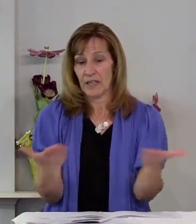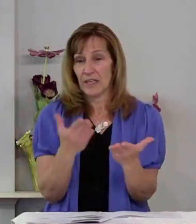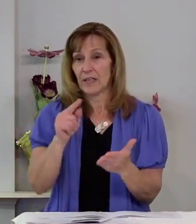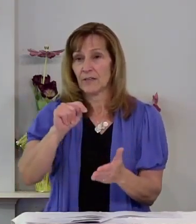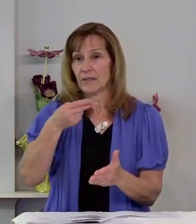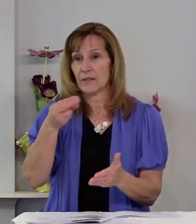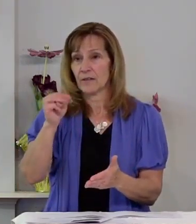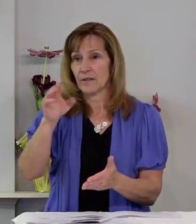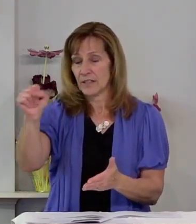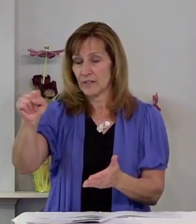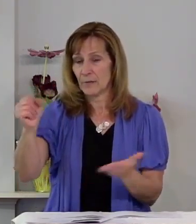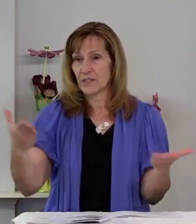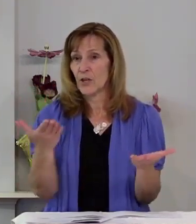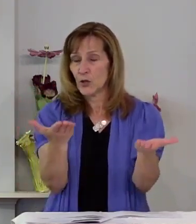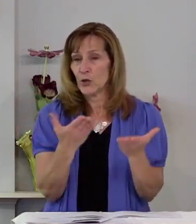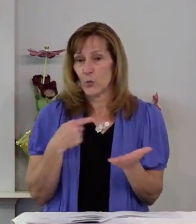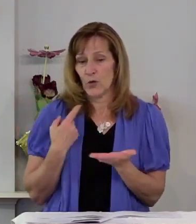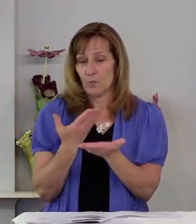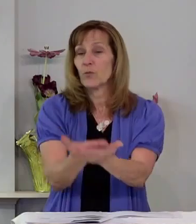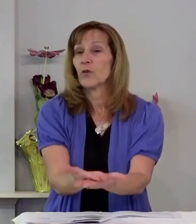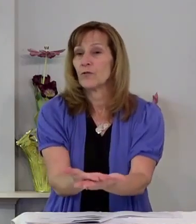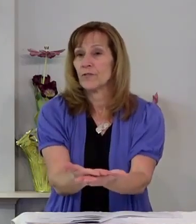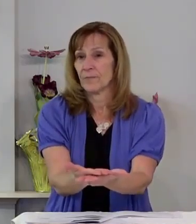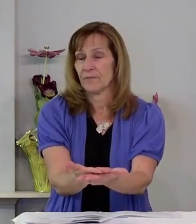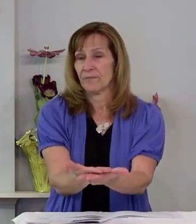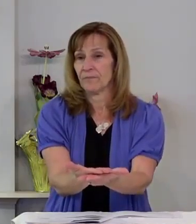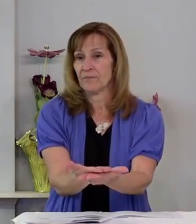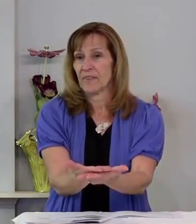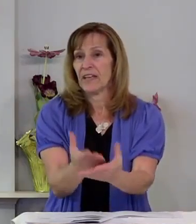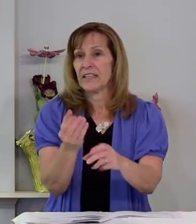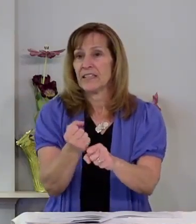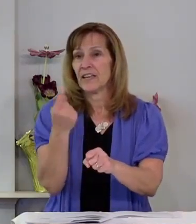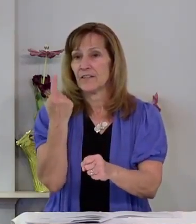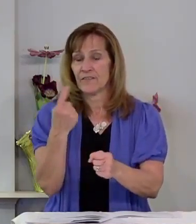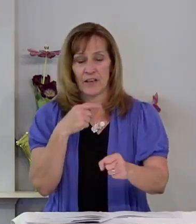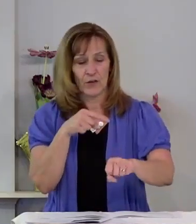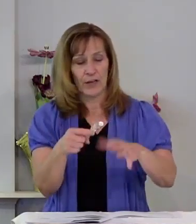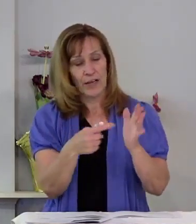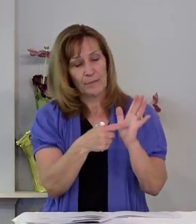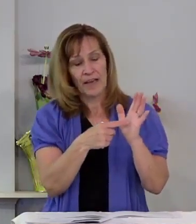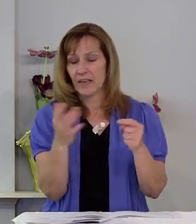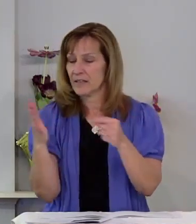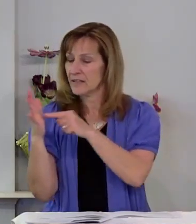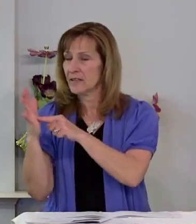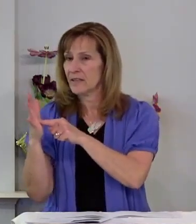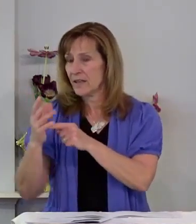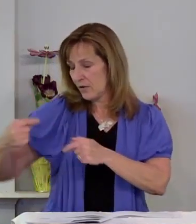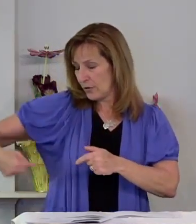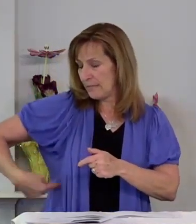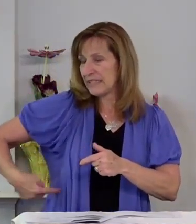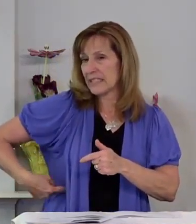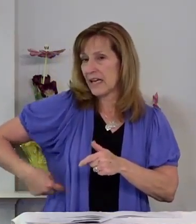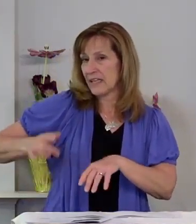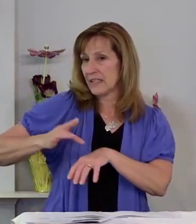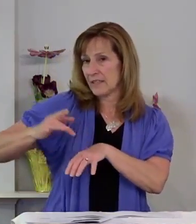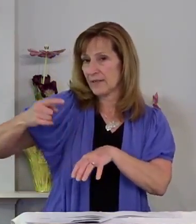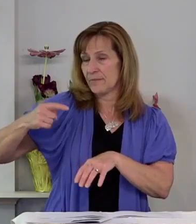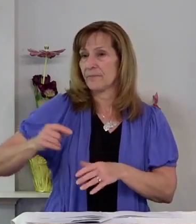Thomas, you want proof. Put your finger in my hand. Put your hand in my side.